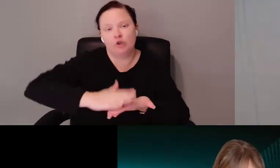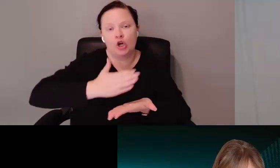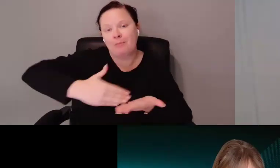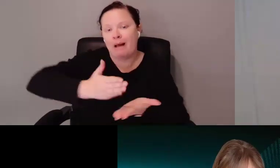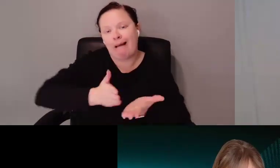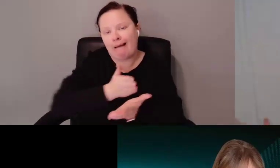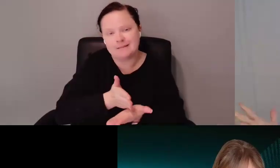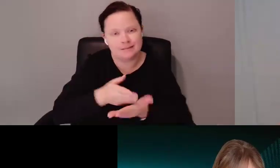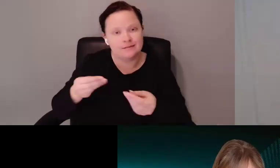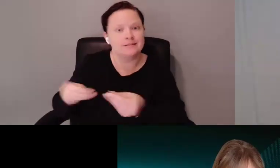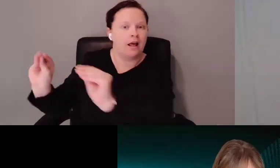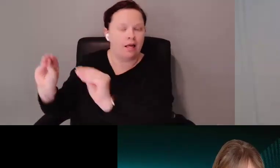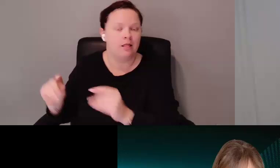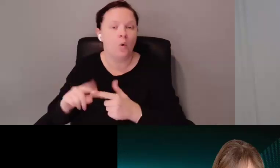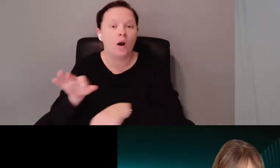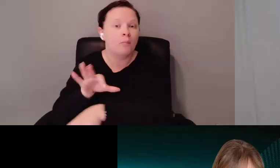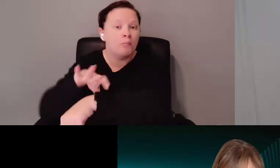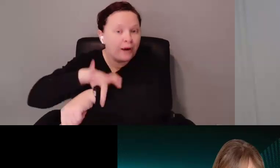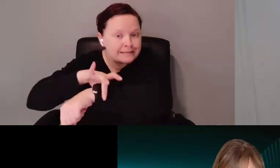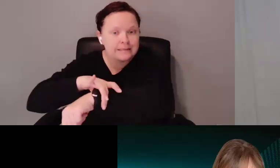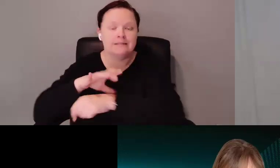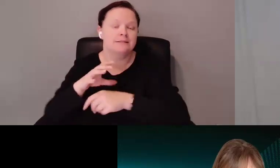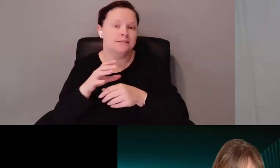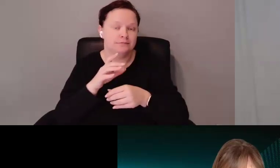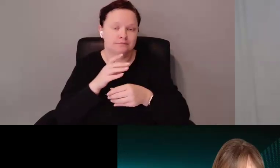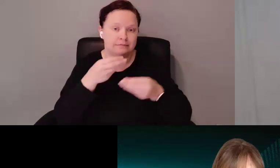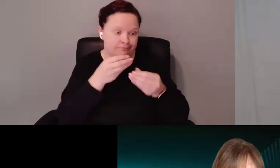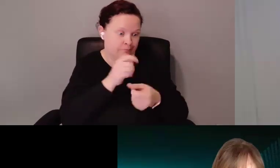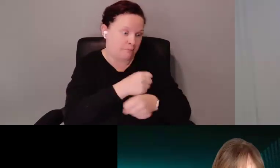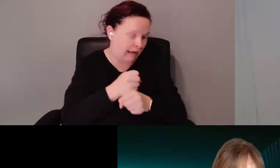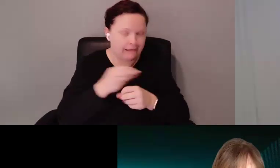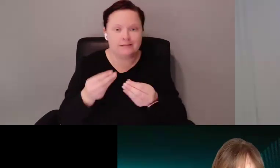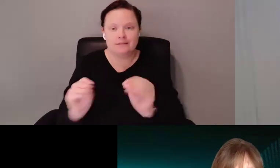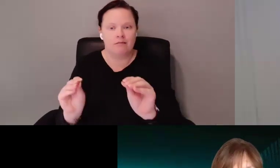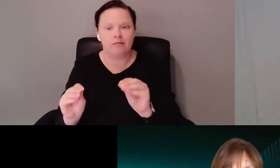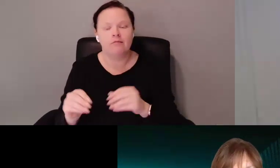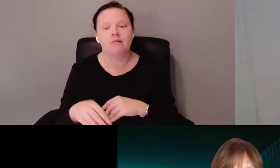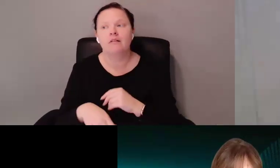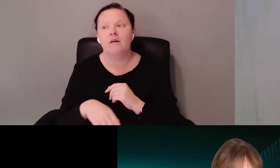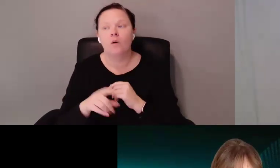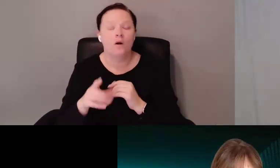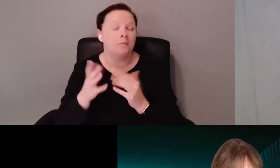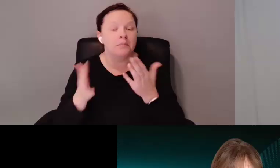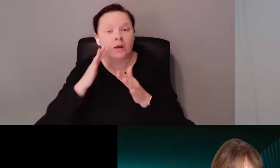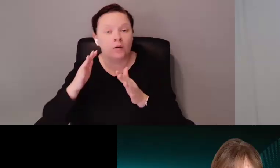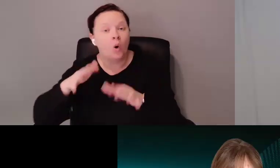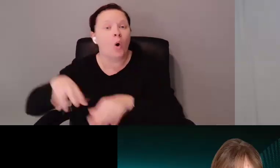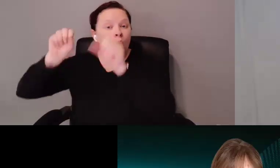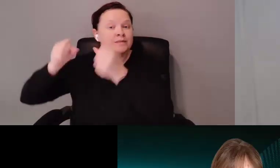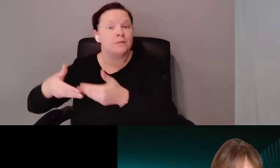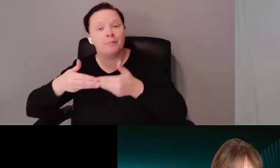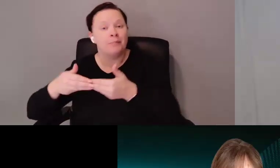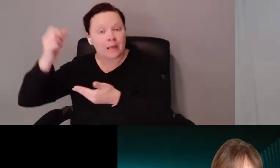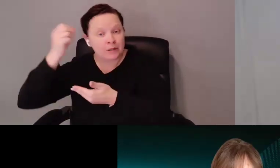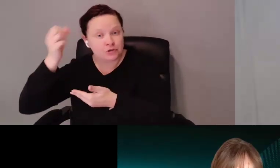already making bracelets or providing a service hosting baby showers that they didn't charge